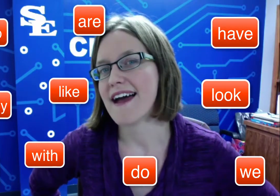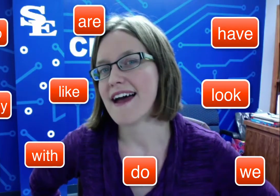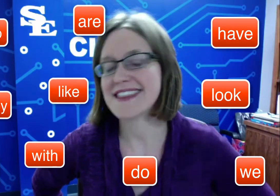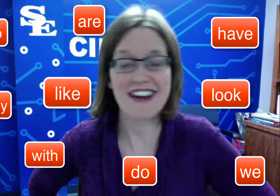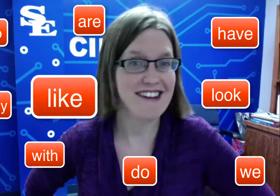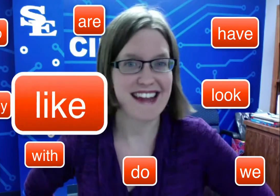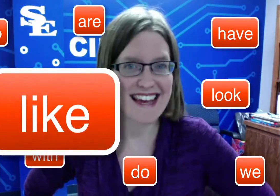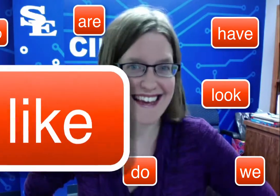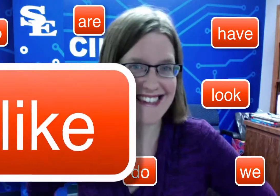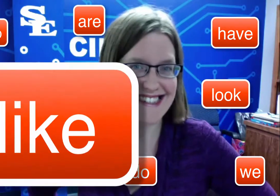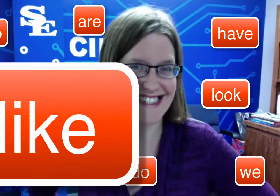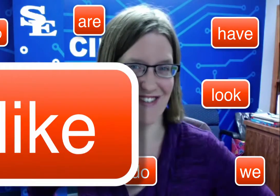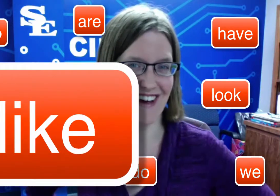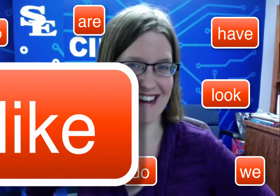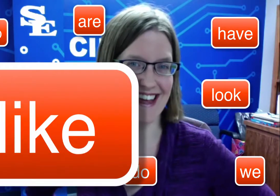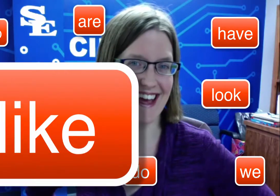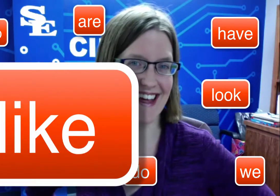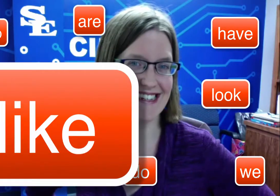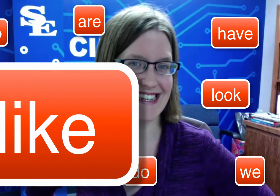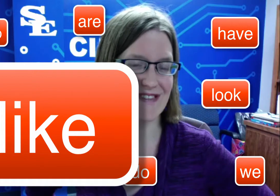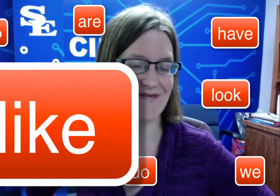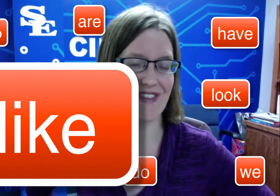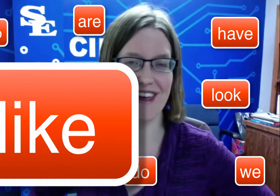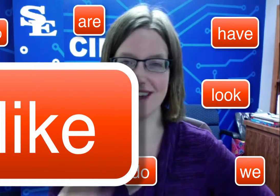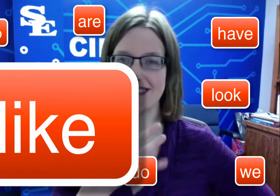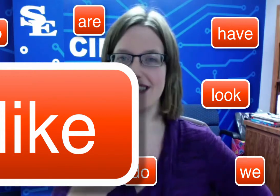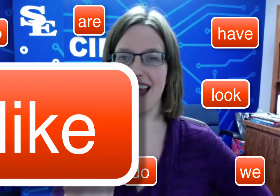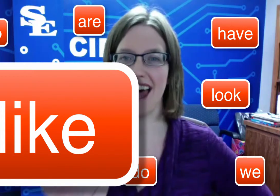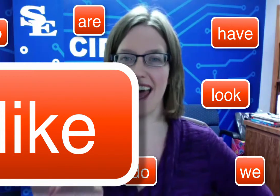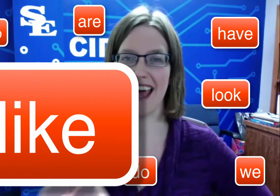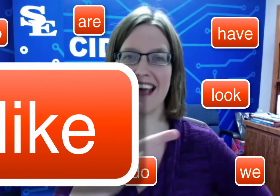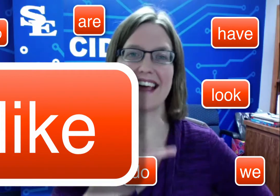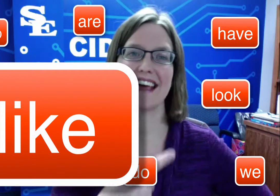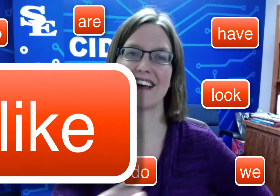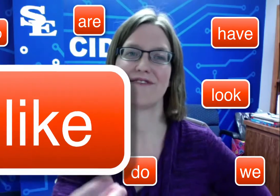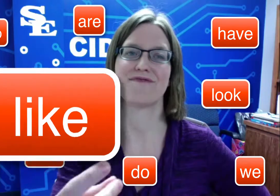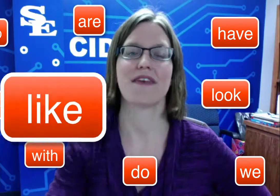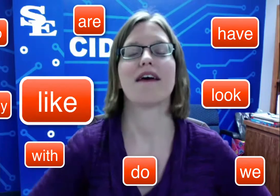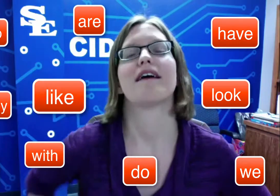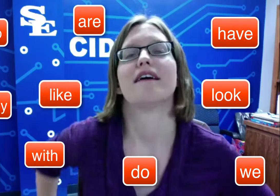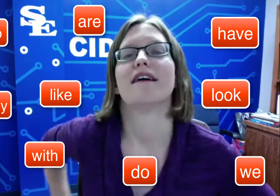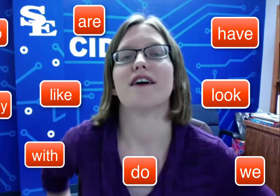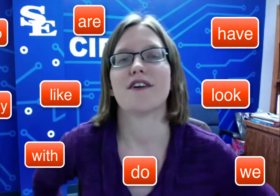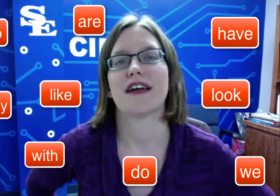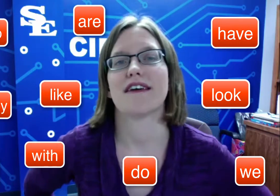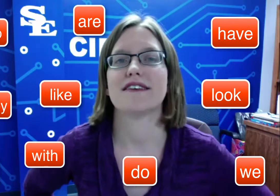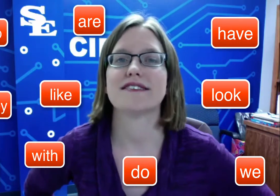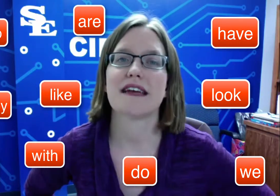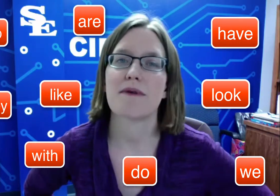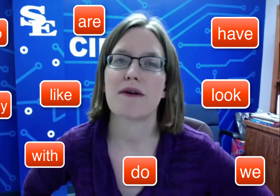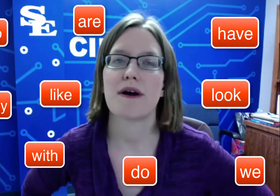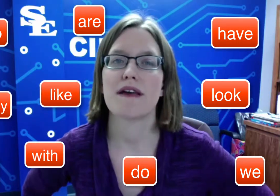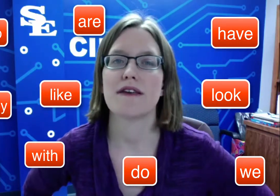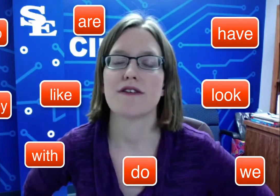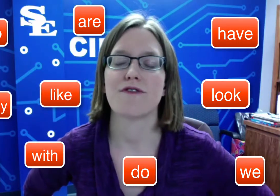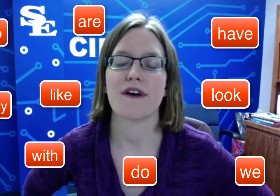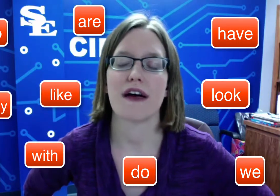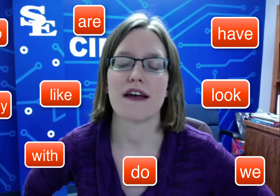And there it is. Did you find it? There's like. Okay, this time I want you to find